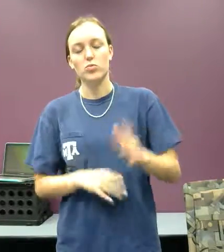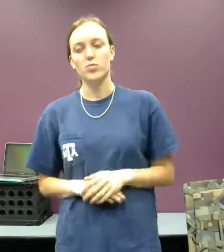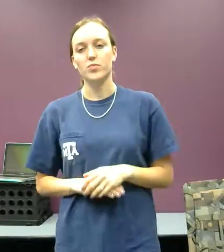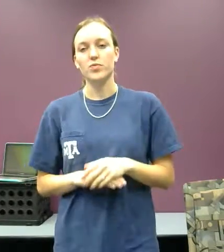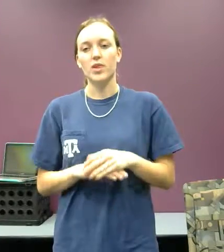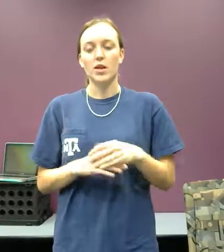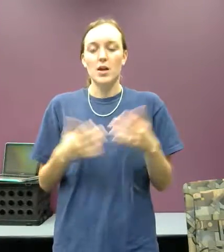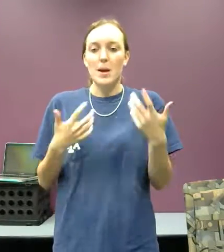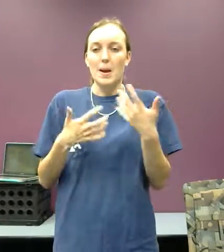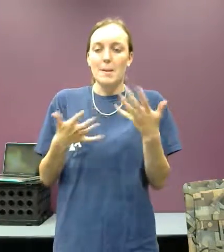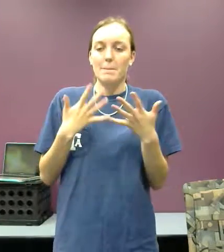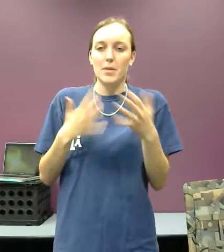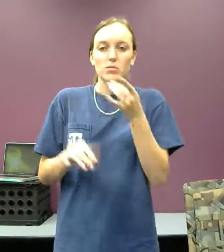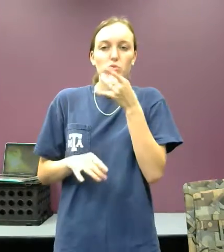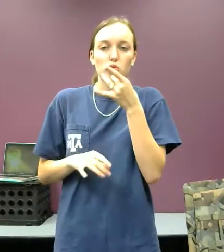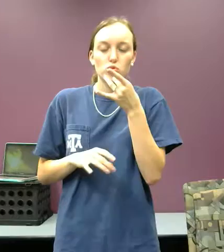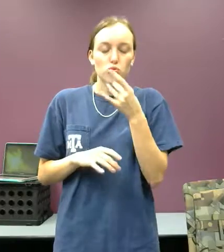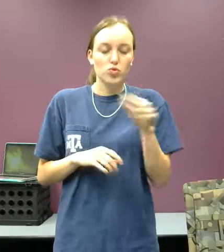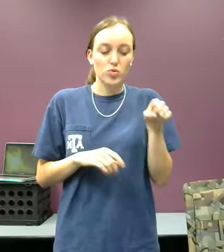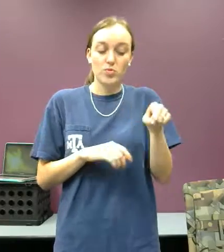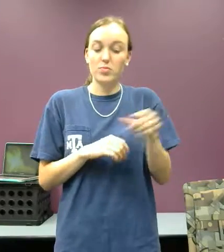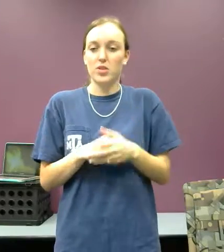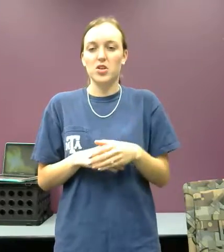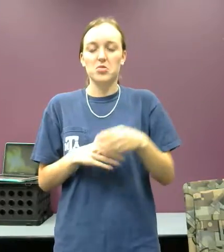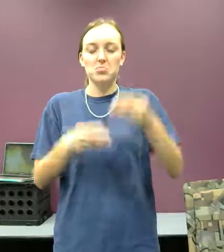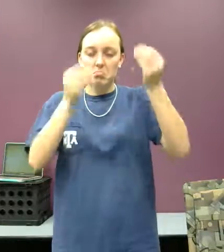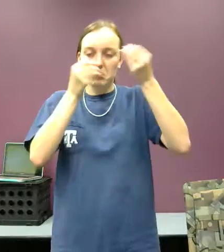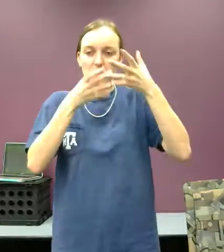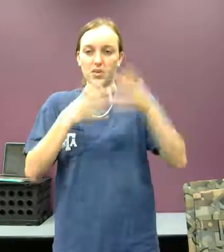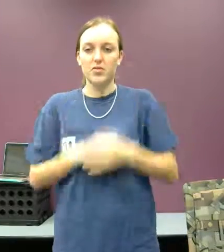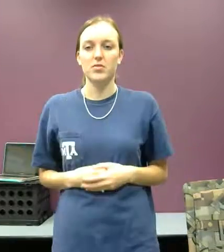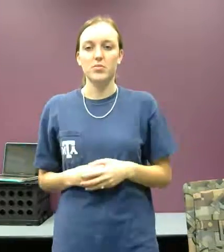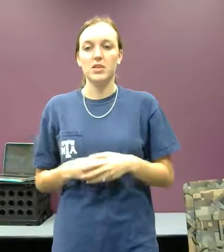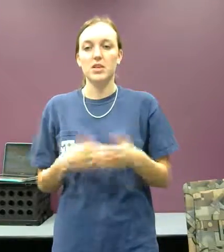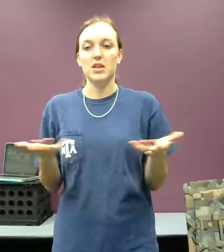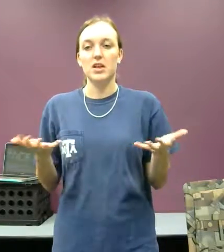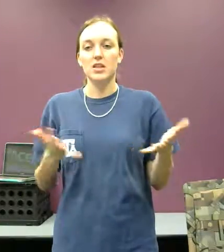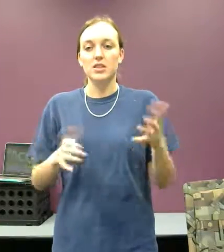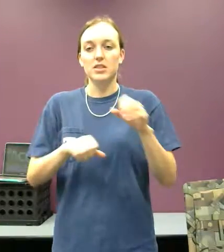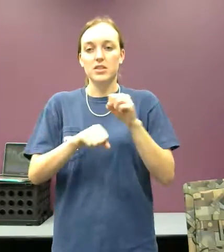a bit more familiar. This is Space School signing off. Class dismissed.